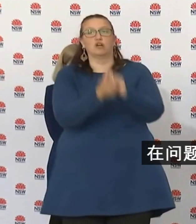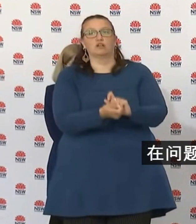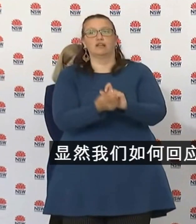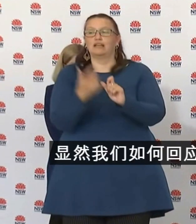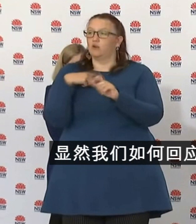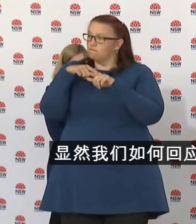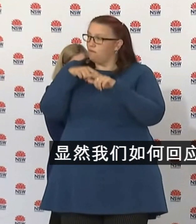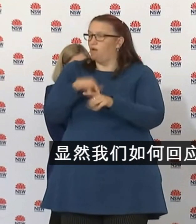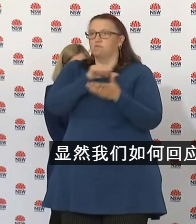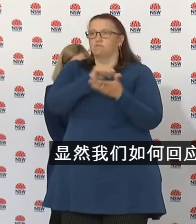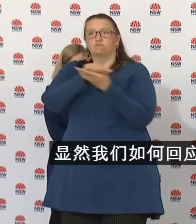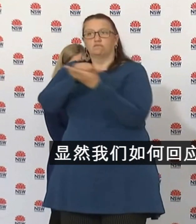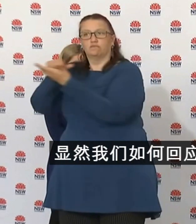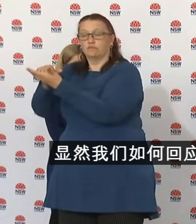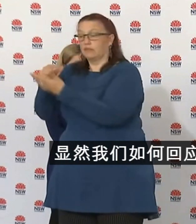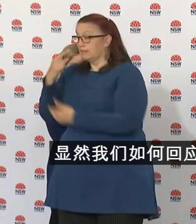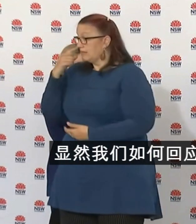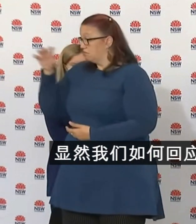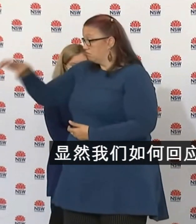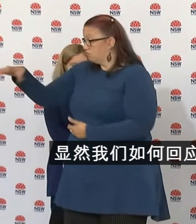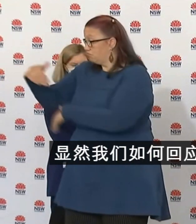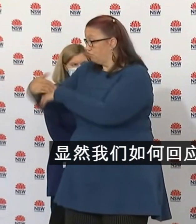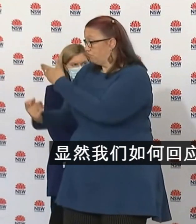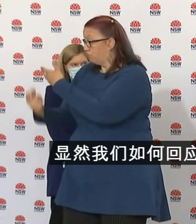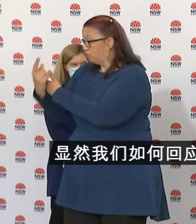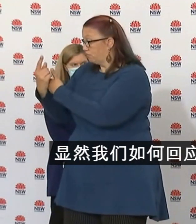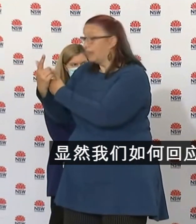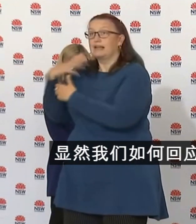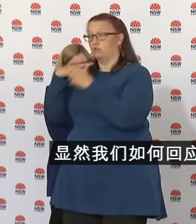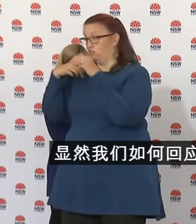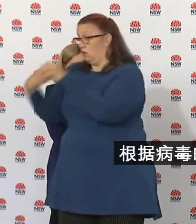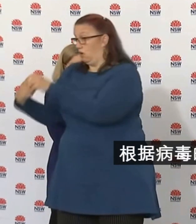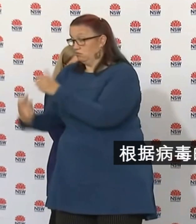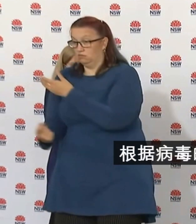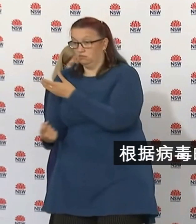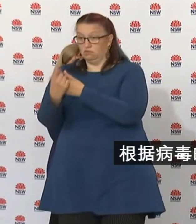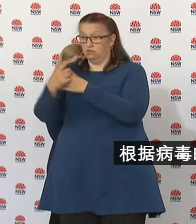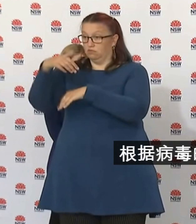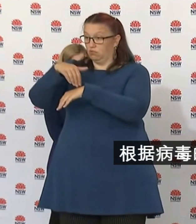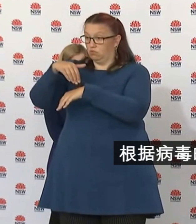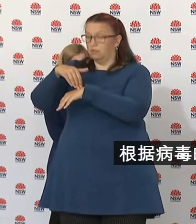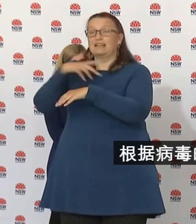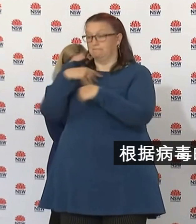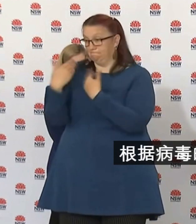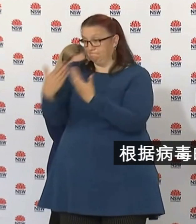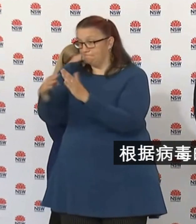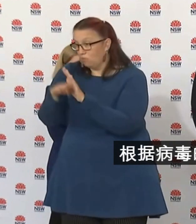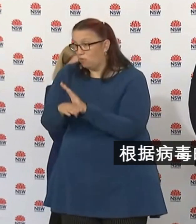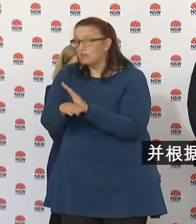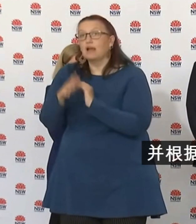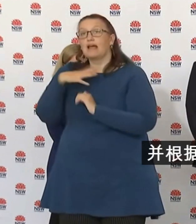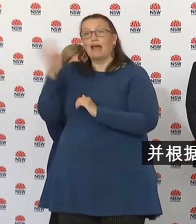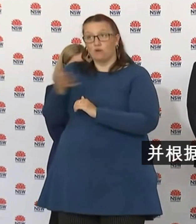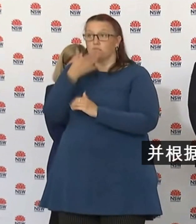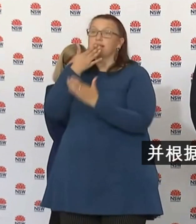are, and then obviously how we respond to that. So we should always be open to being adaptable and flexible according to what the virus is